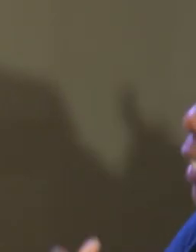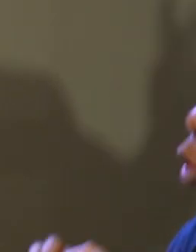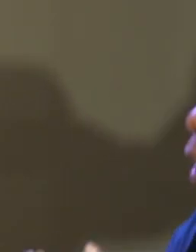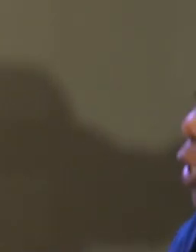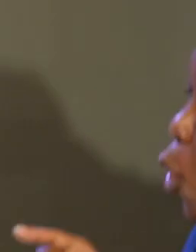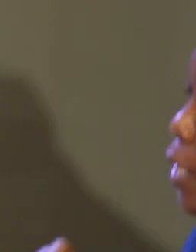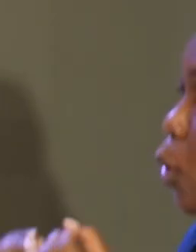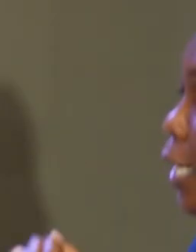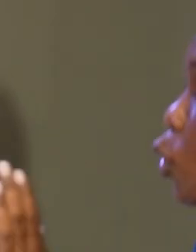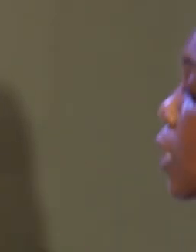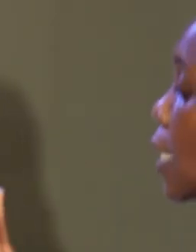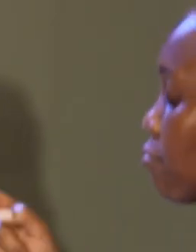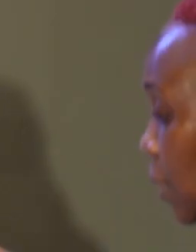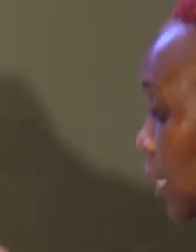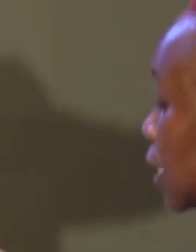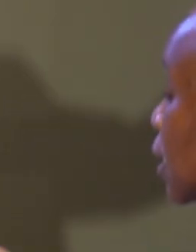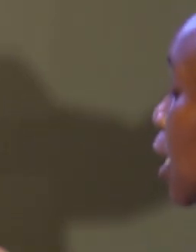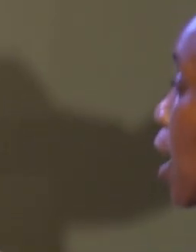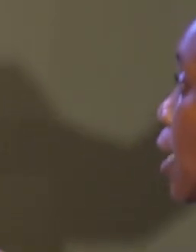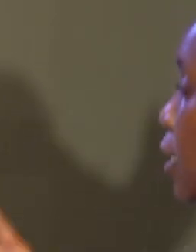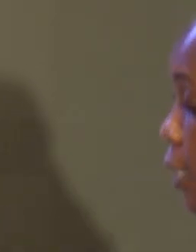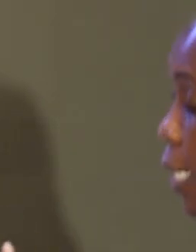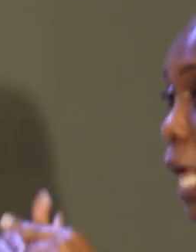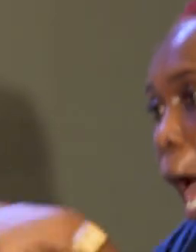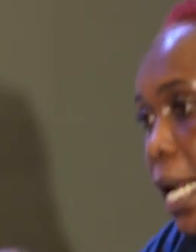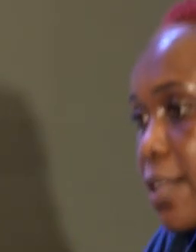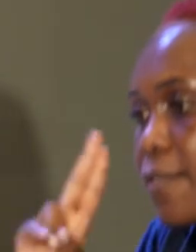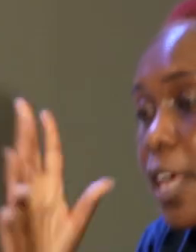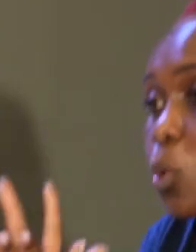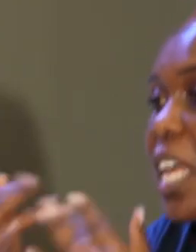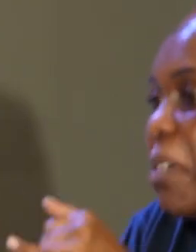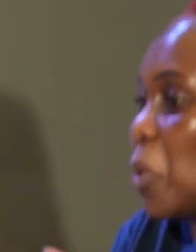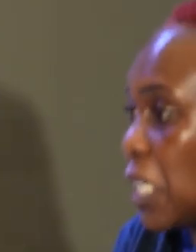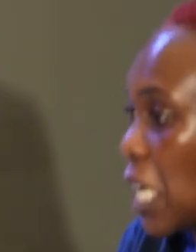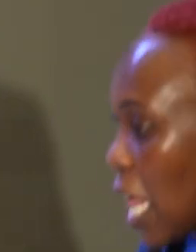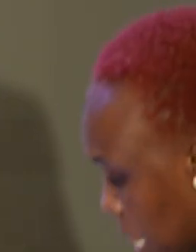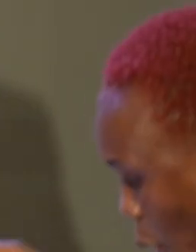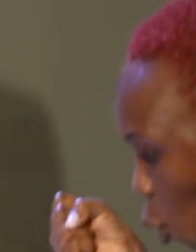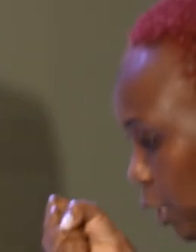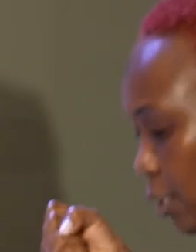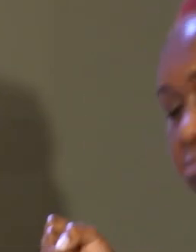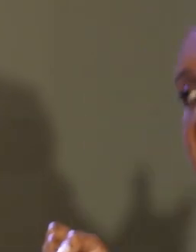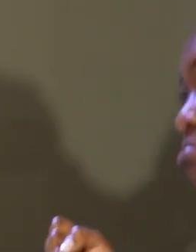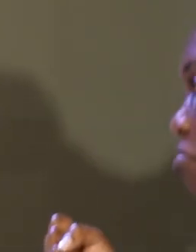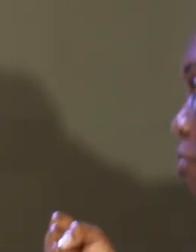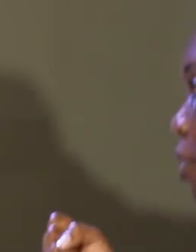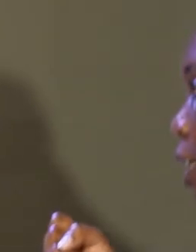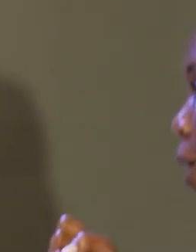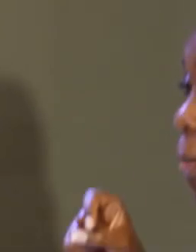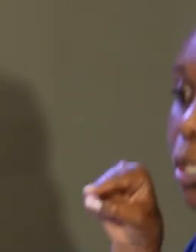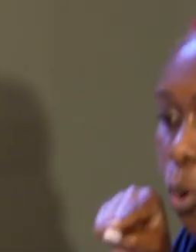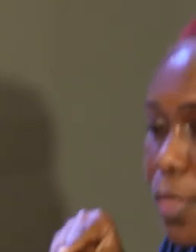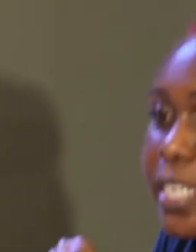they develop these standards and leave the users to implement. They don't hold a rod of baton. These are the